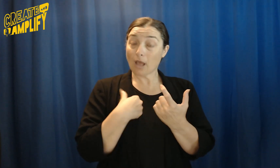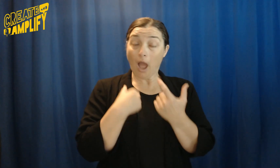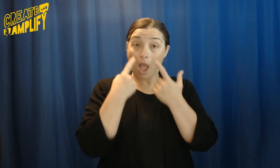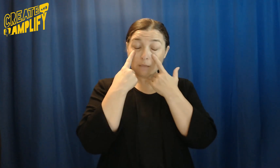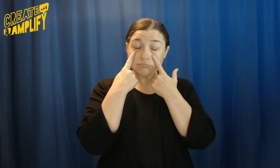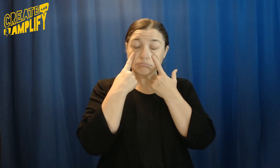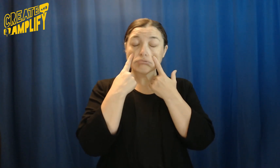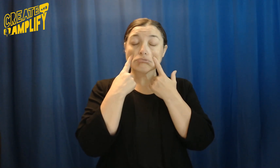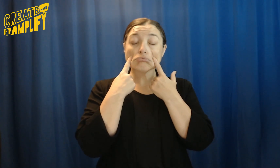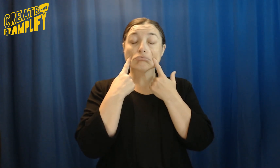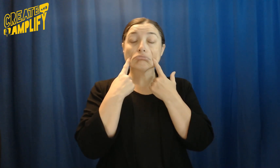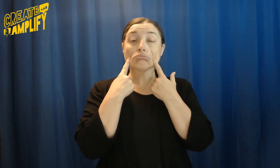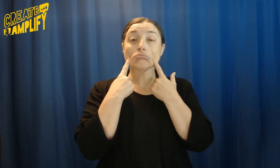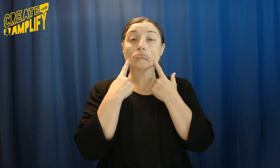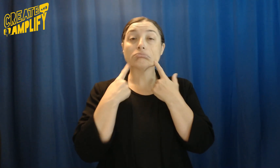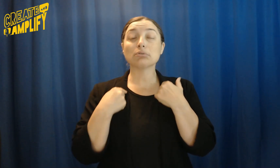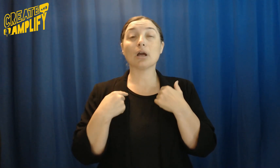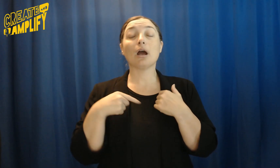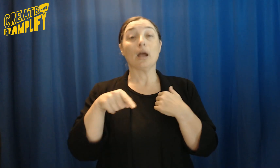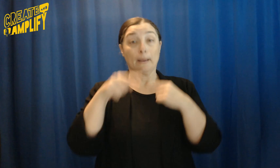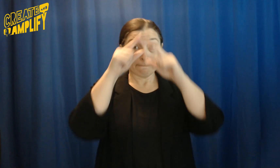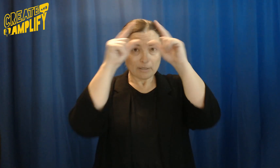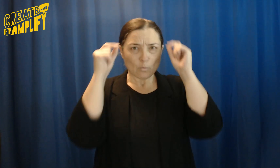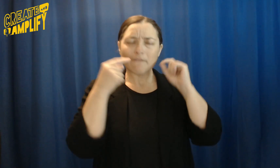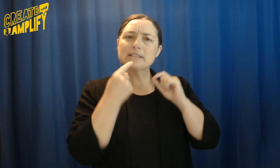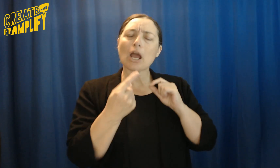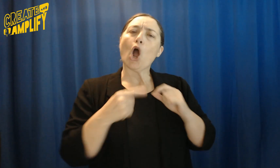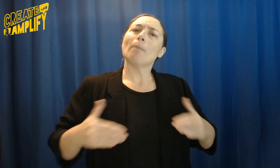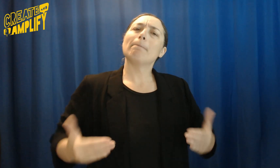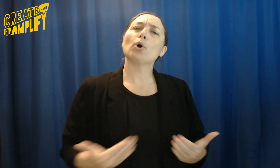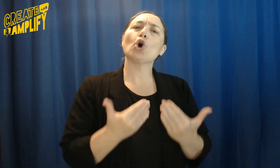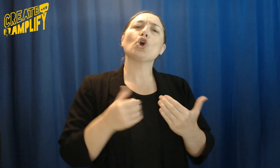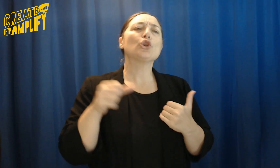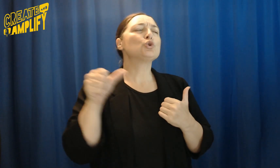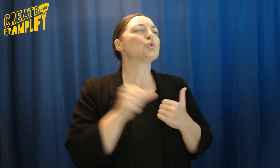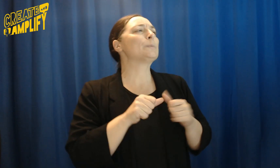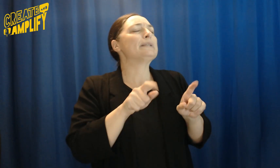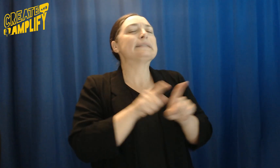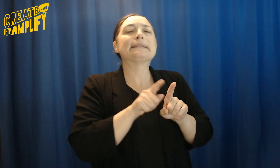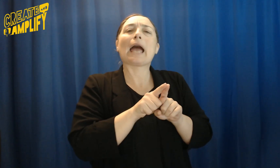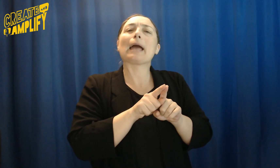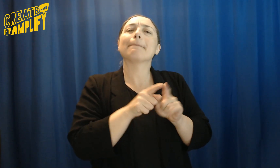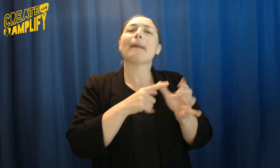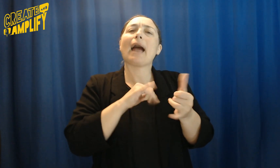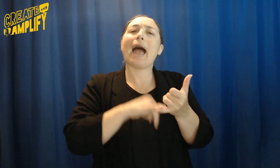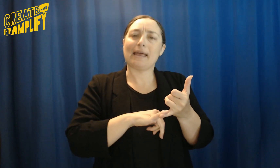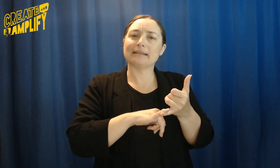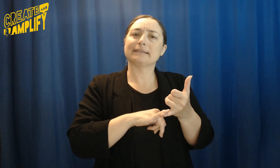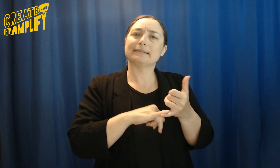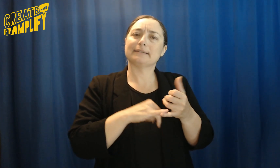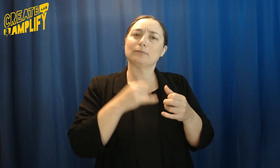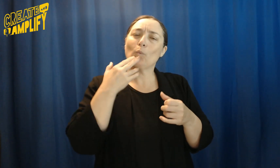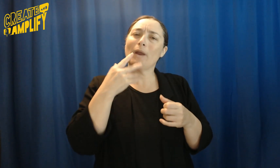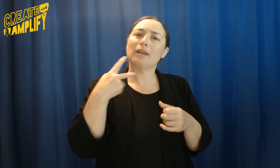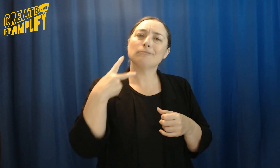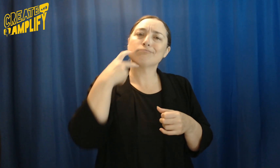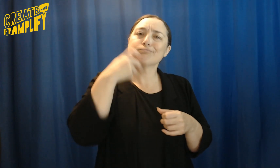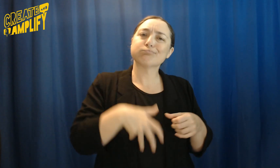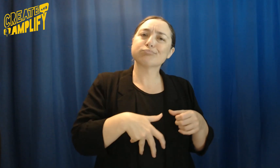educator said things like, the birth should mirror the conception, just the two of you, romantic,